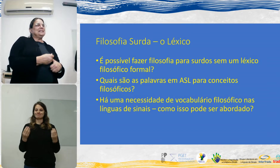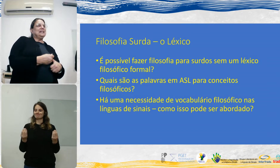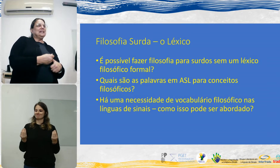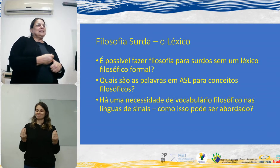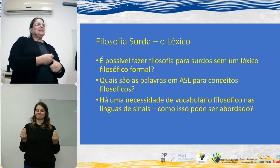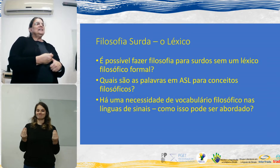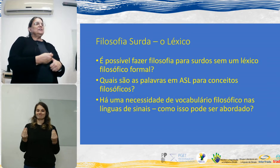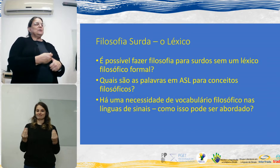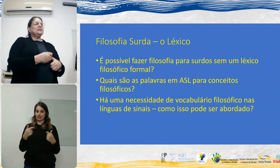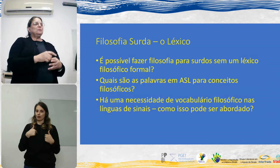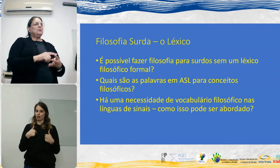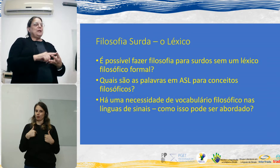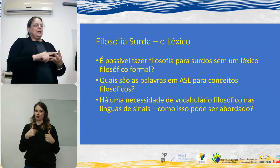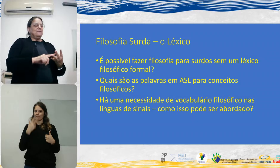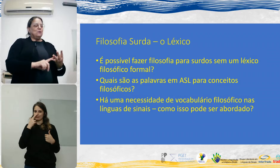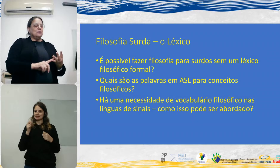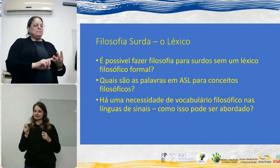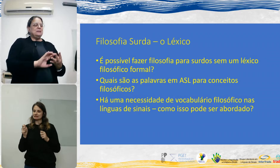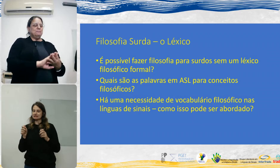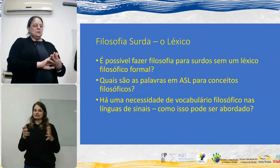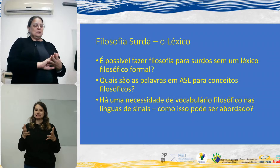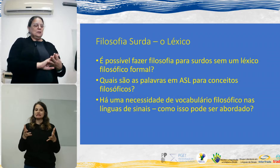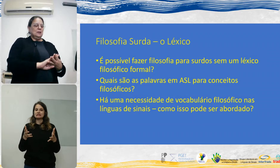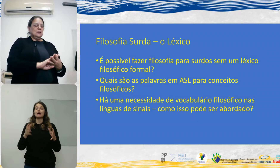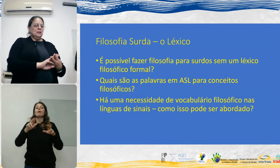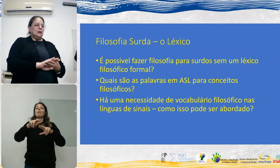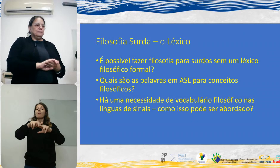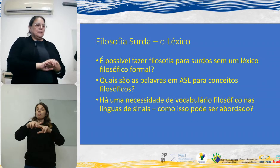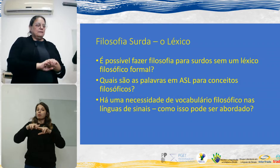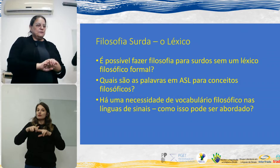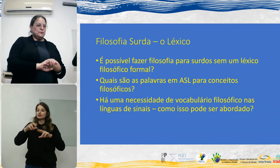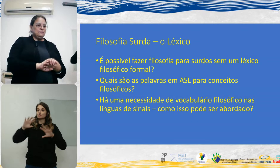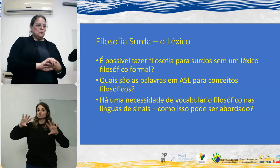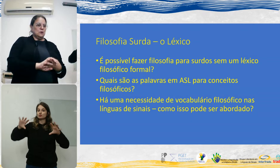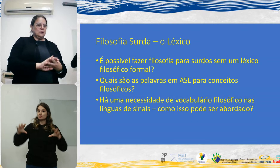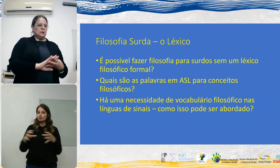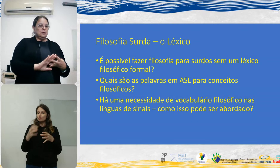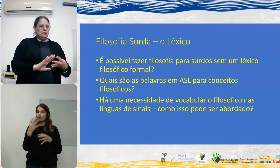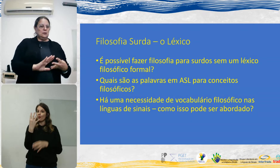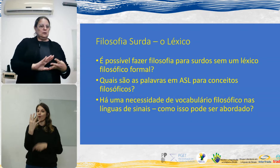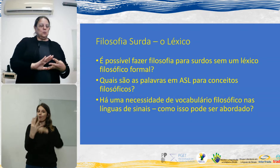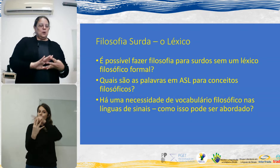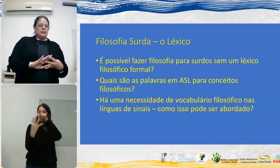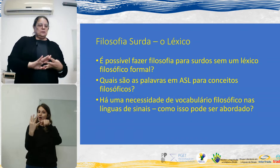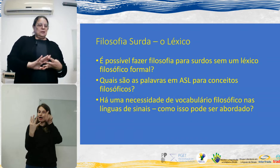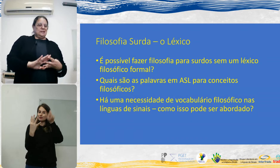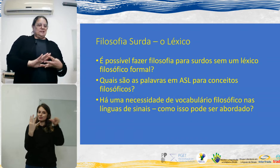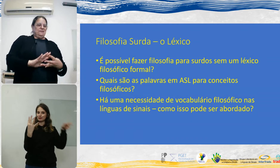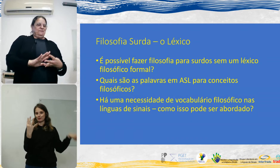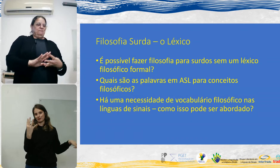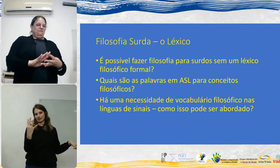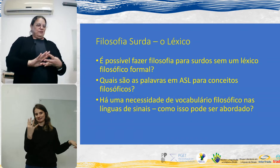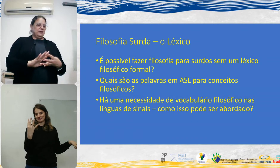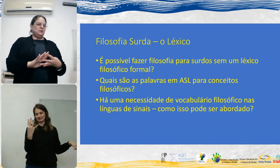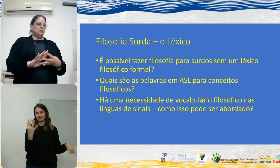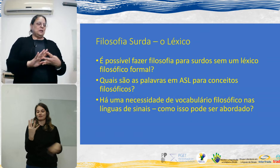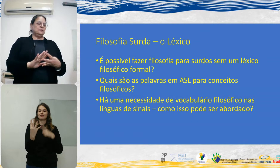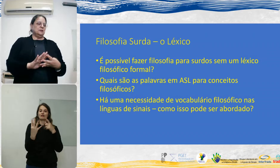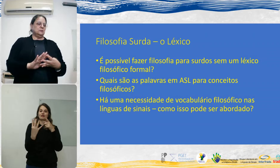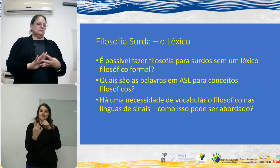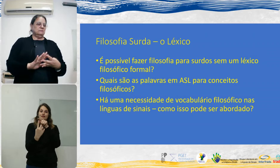is not. So that's why we had 4 people. Of those 4, one is a